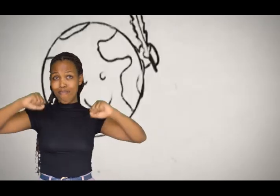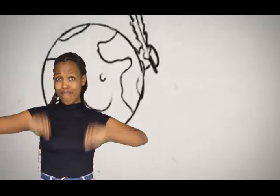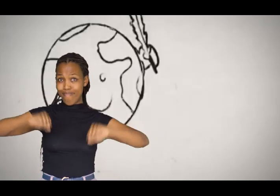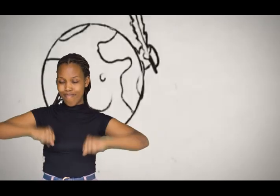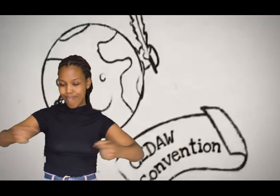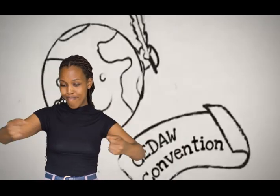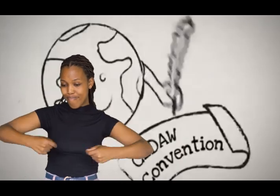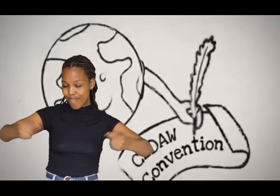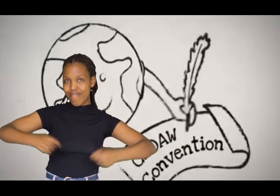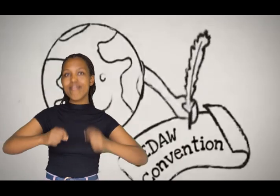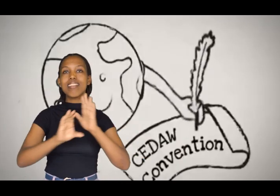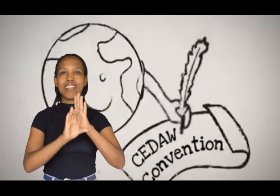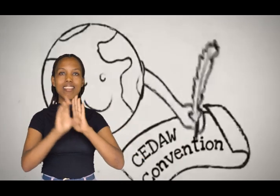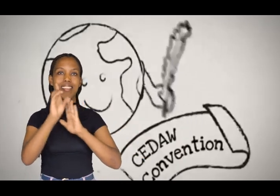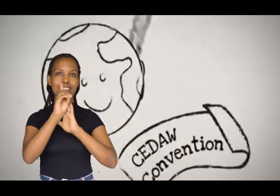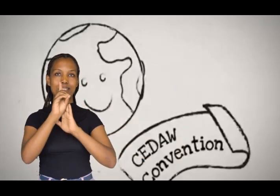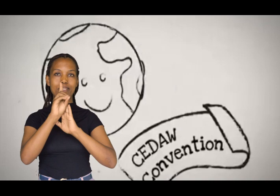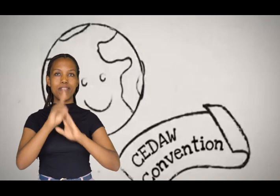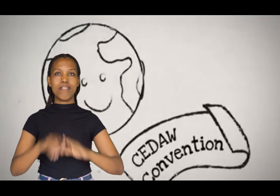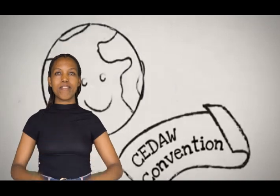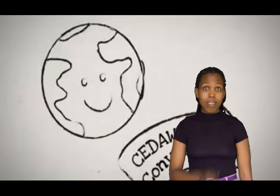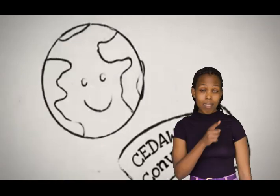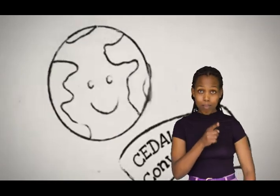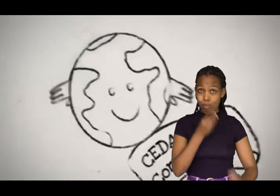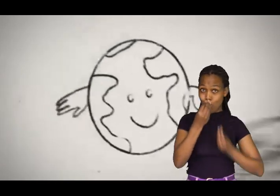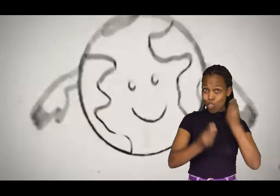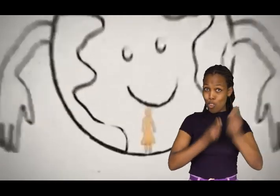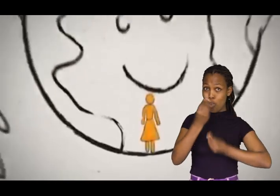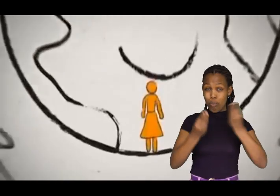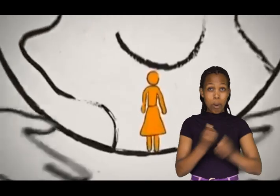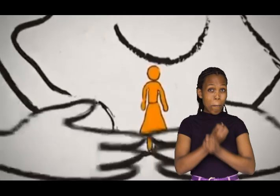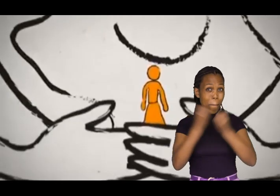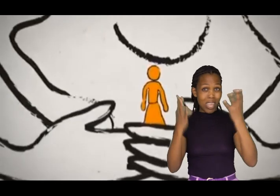This video explains the principle of non-discrimination.